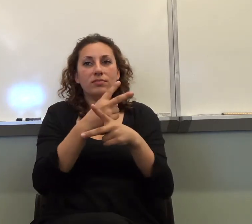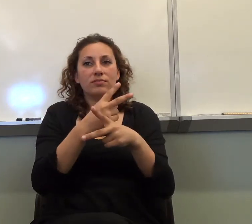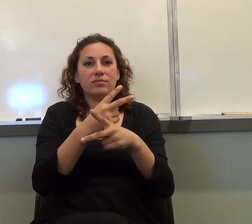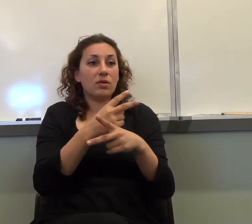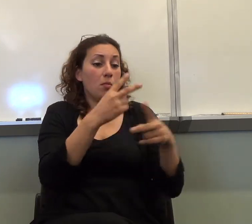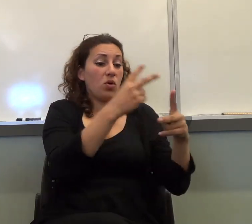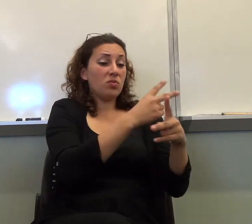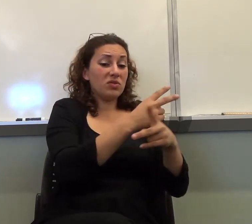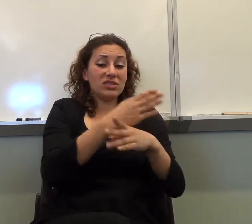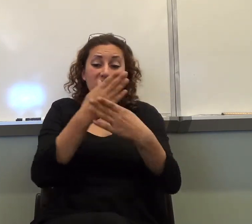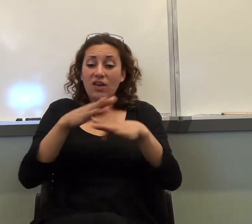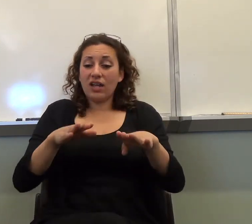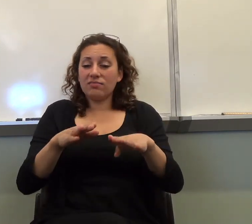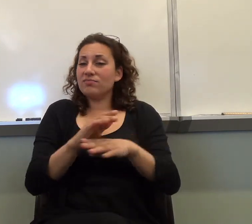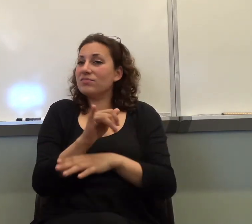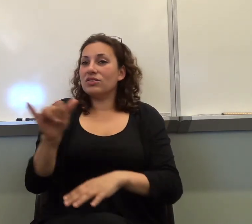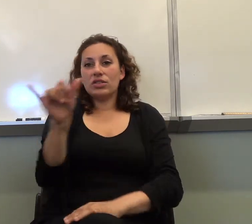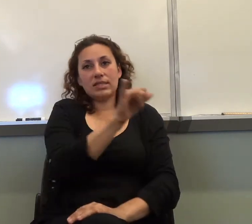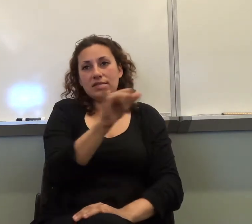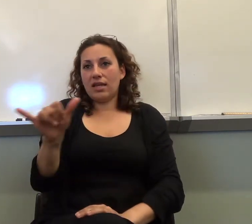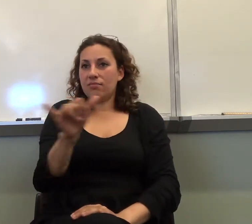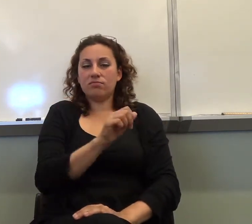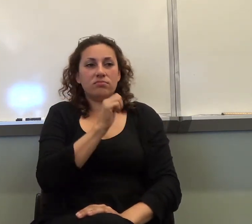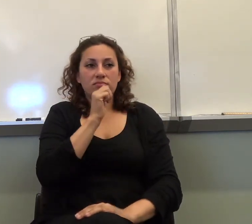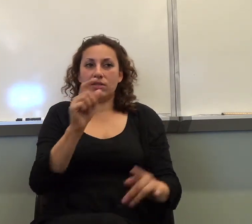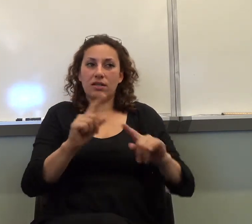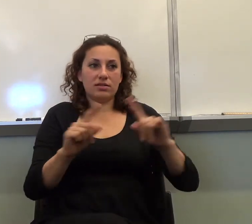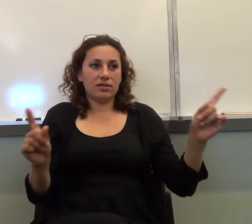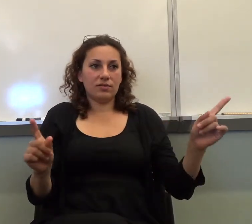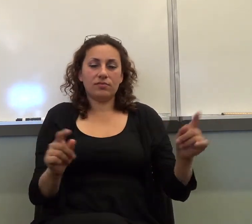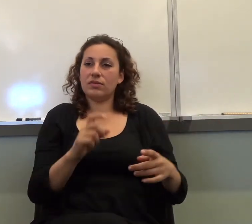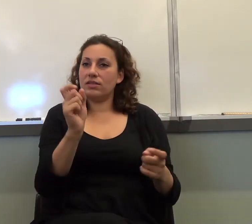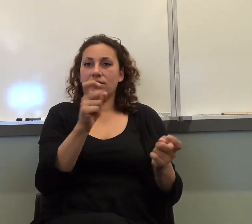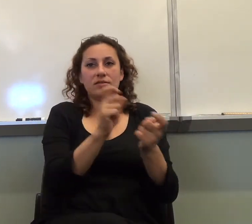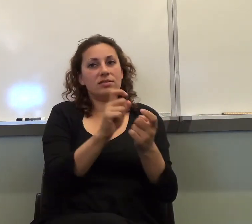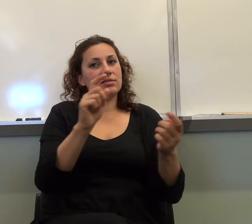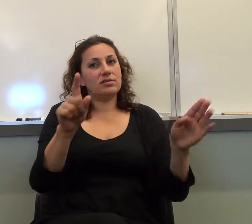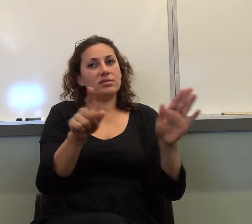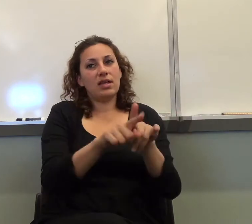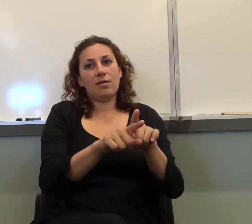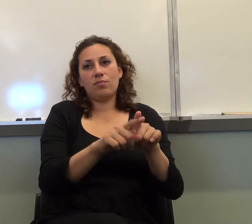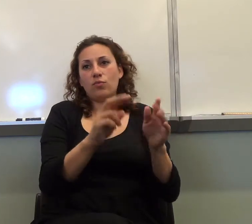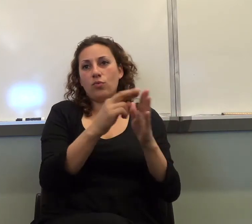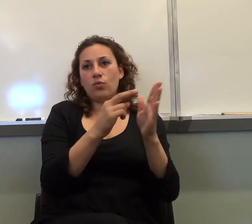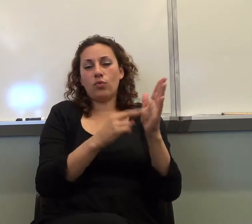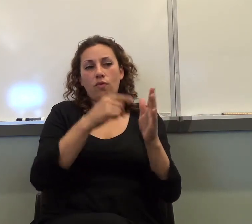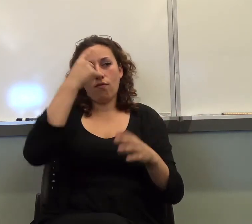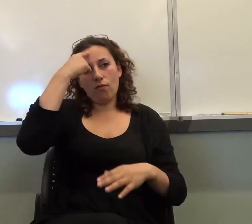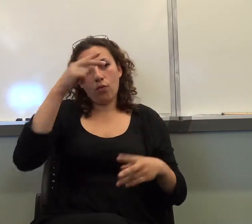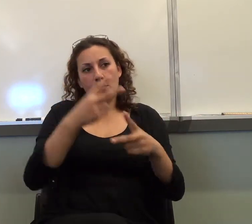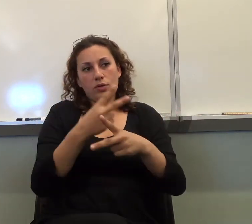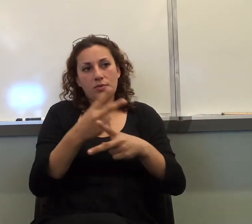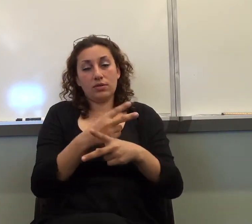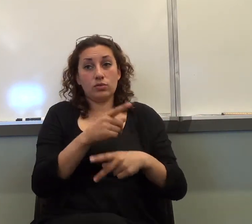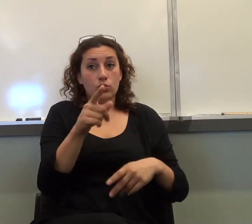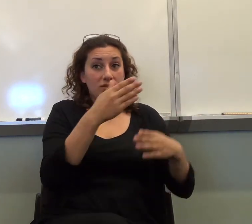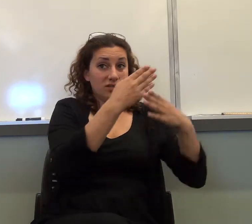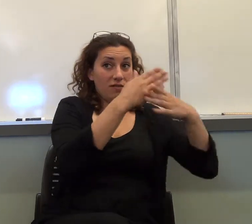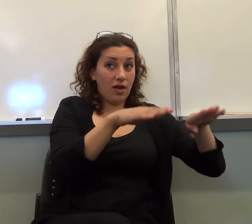There's no difference at all. This is exactly the same rules we had for multiplication. If you're dividing two positive